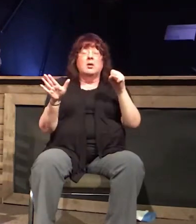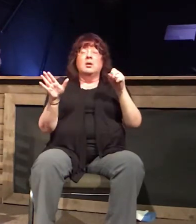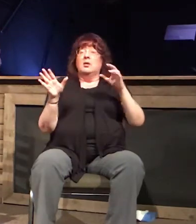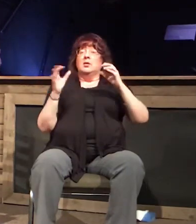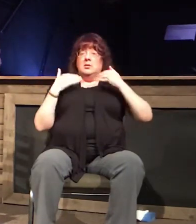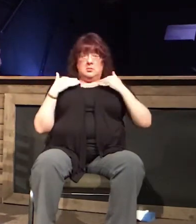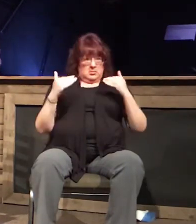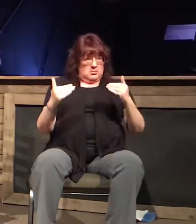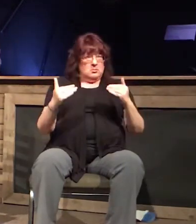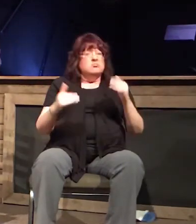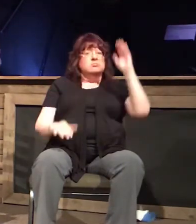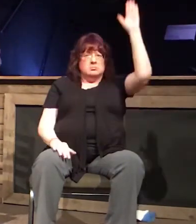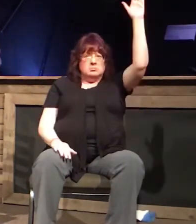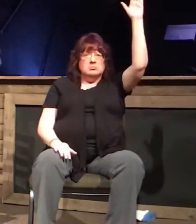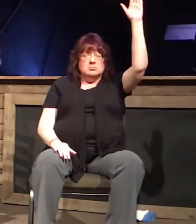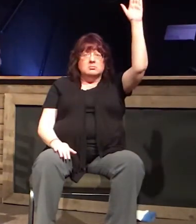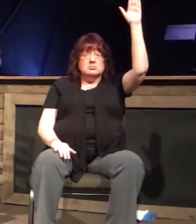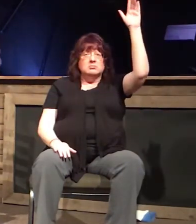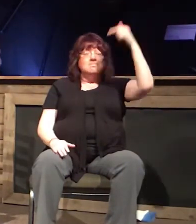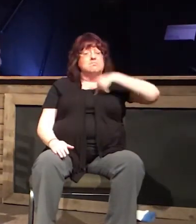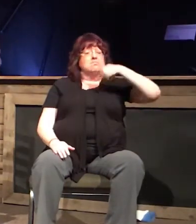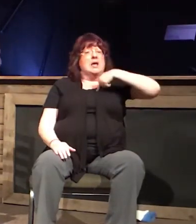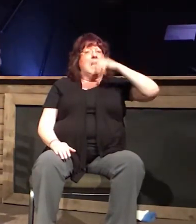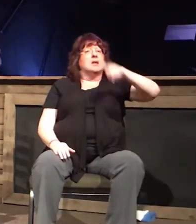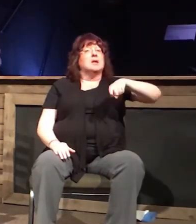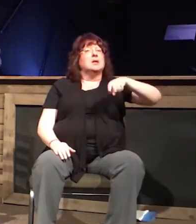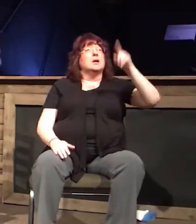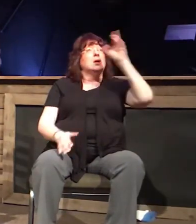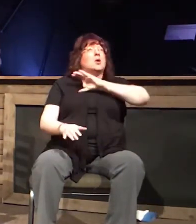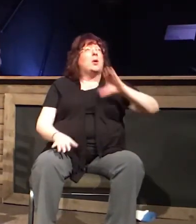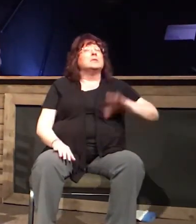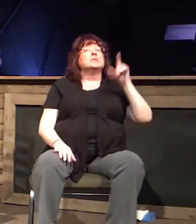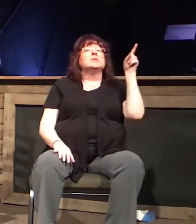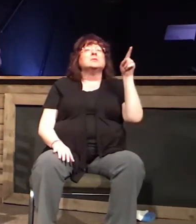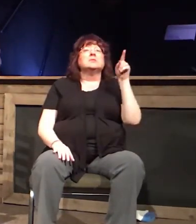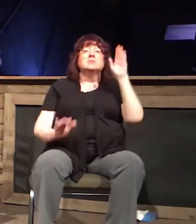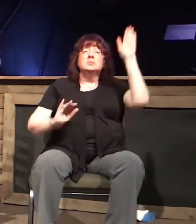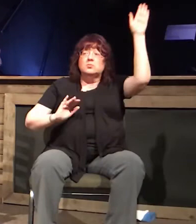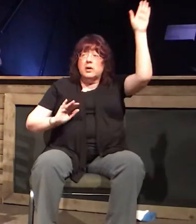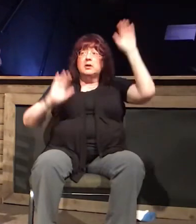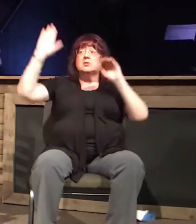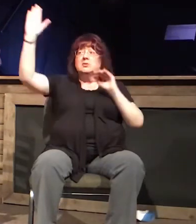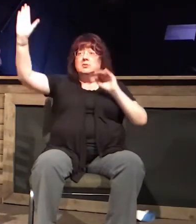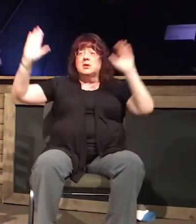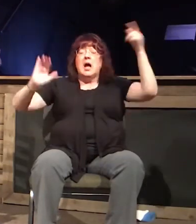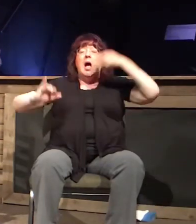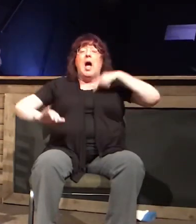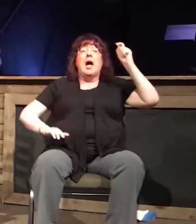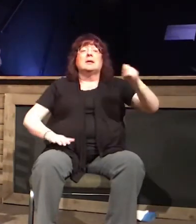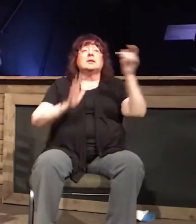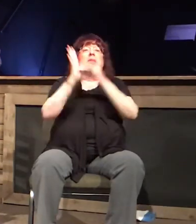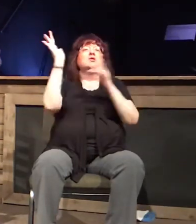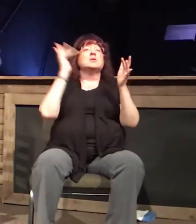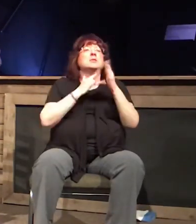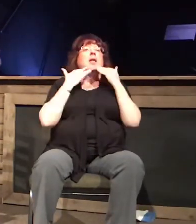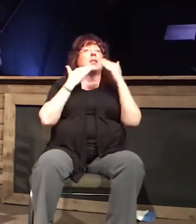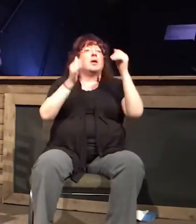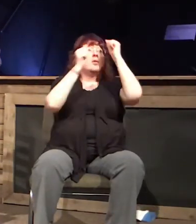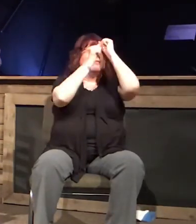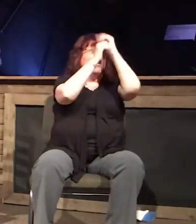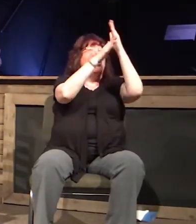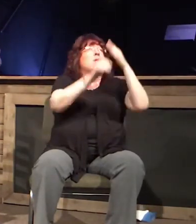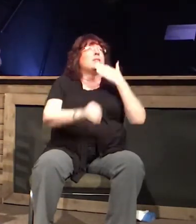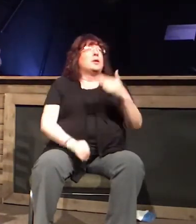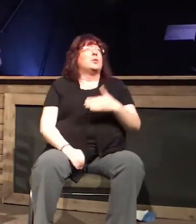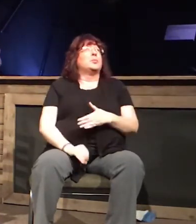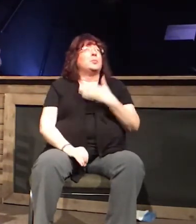without hesitation, we just raise your hand up really high and say, that's me today. I need Christ. Just raise him up around the room. Just say, I need Jesus today. Thank you, Father.